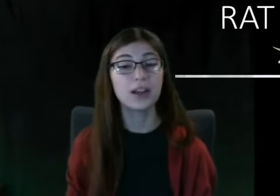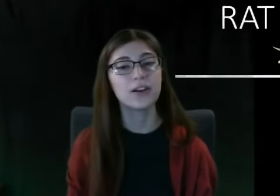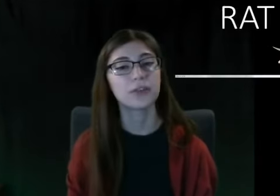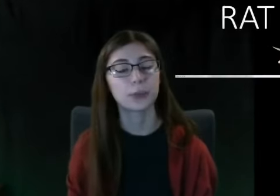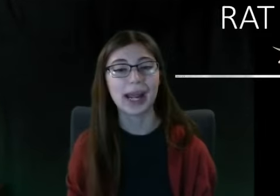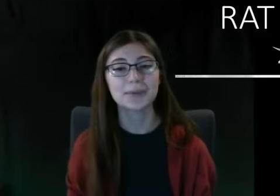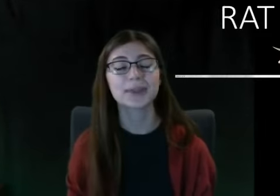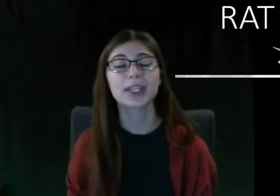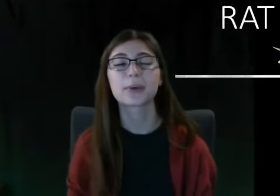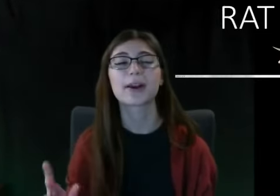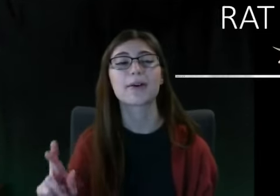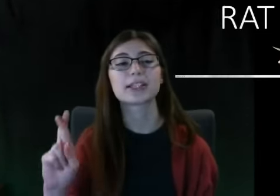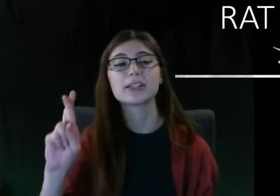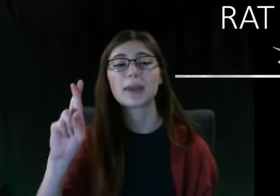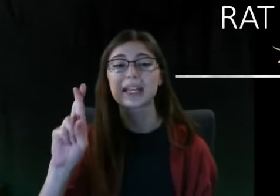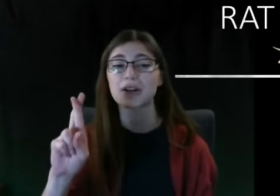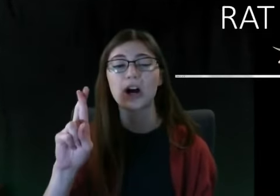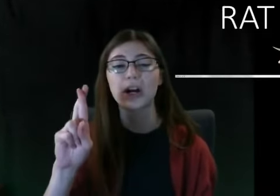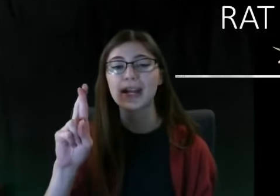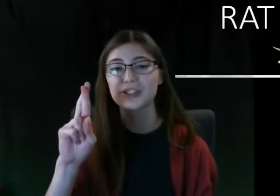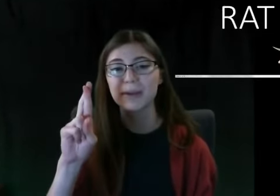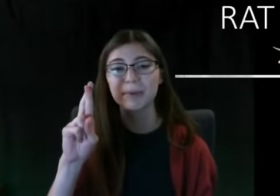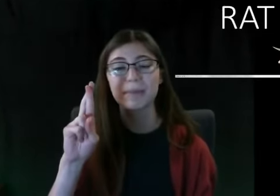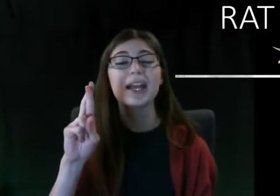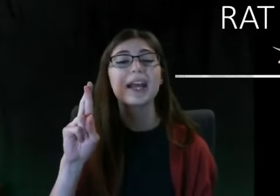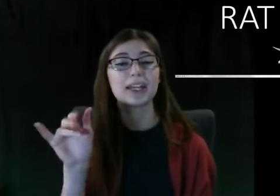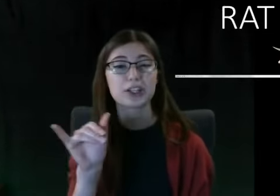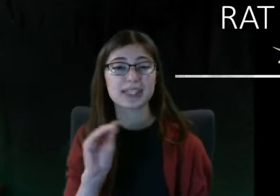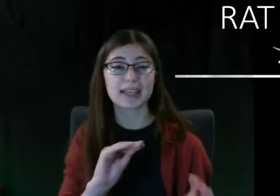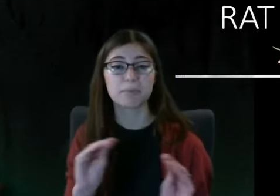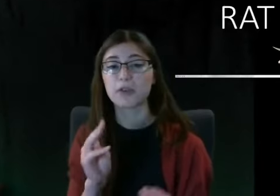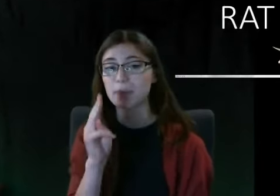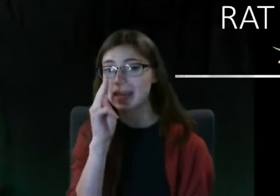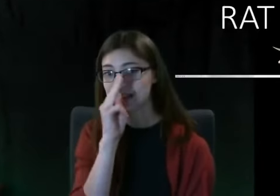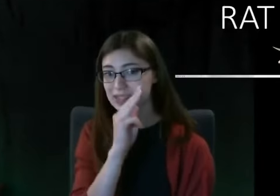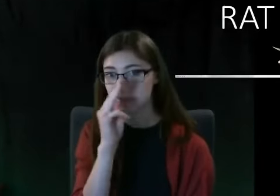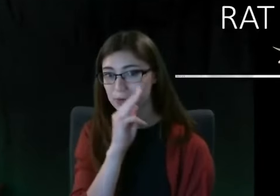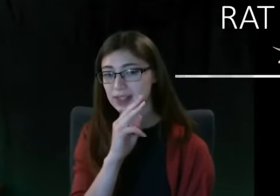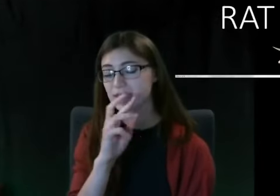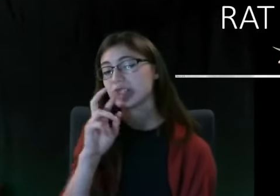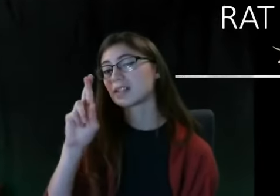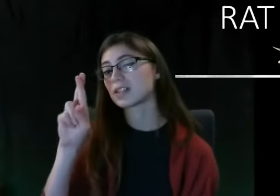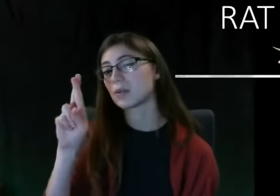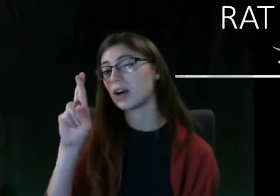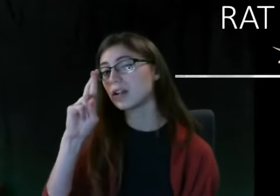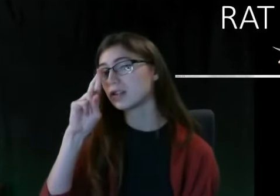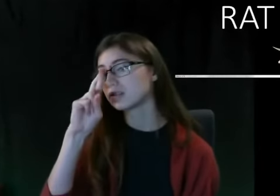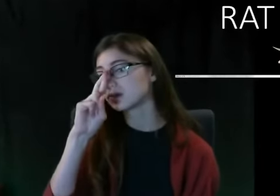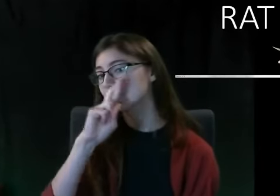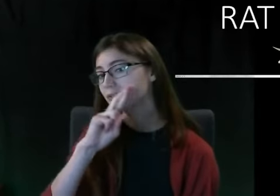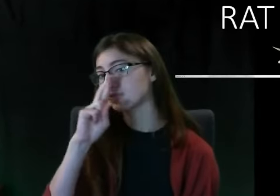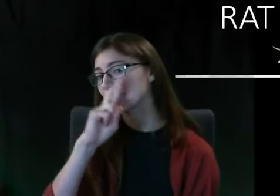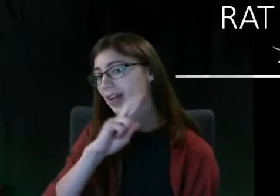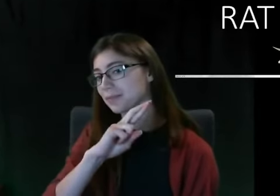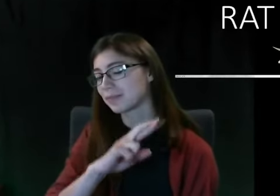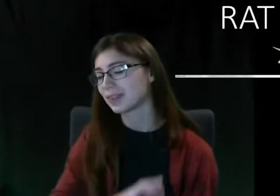For rat, you are going to make an R hand shape and do the same movement as mouse. So R, rat.